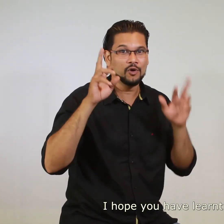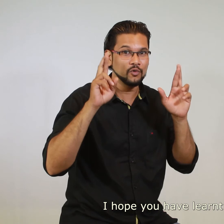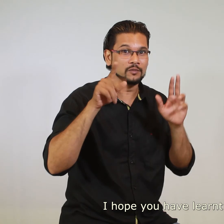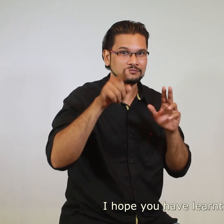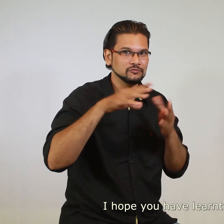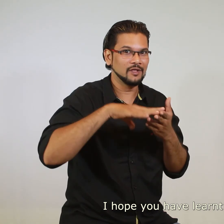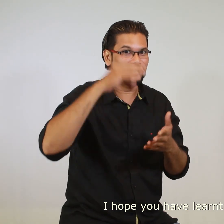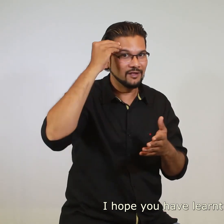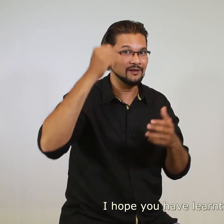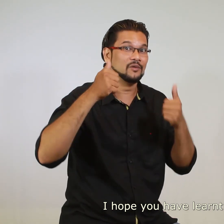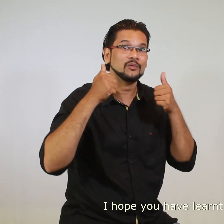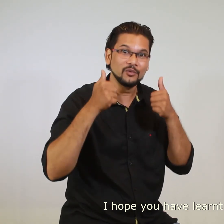I hope you have learned it well.